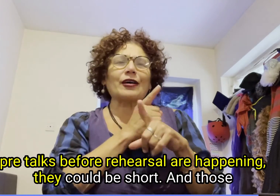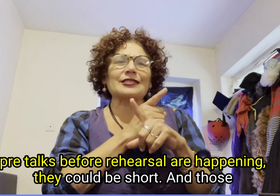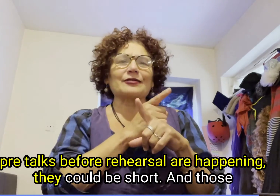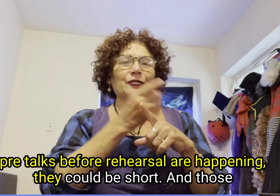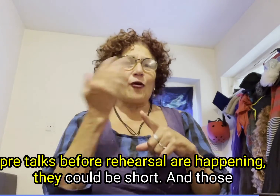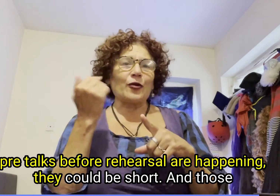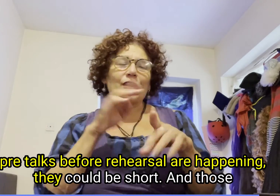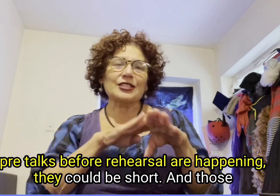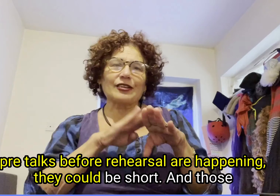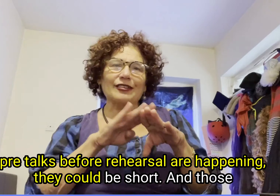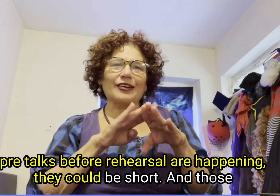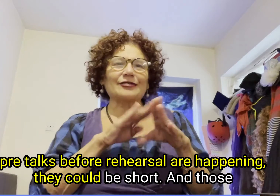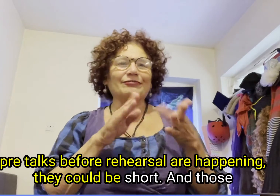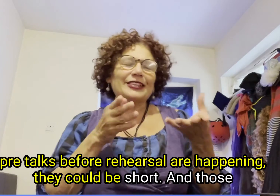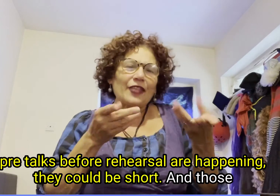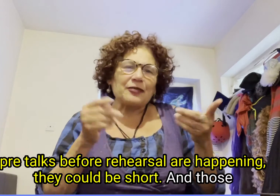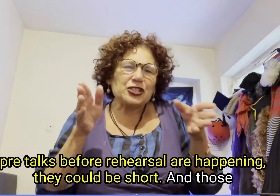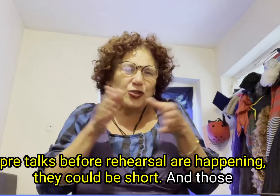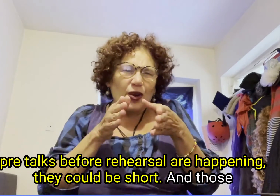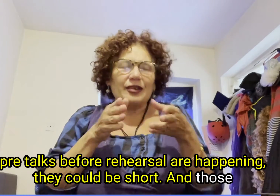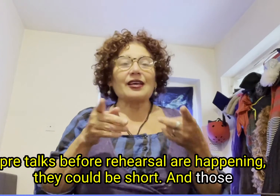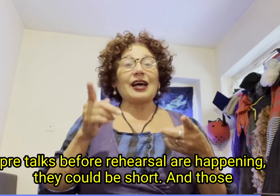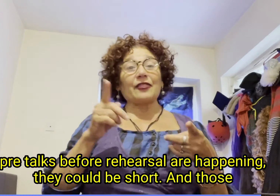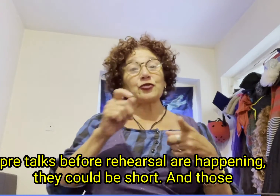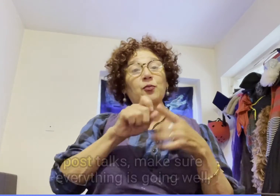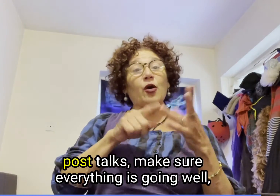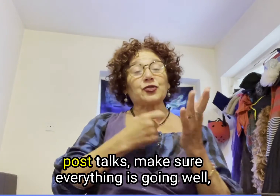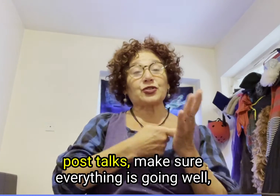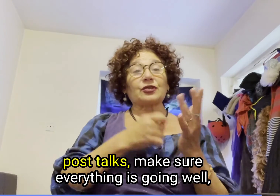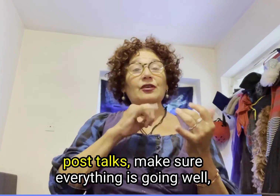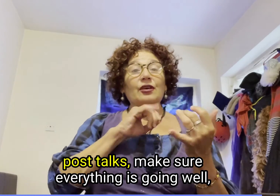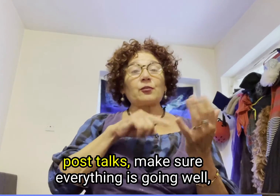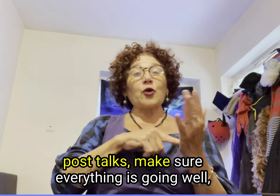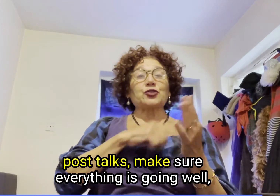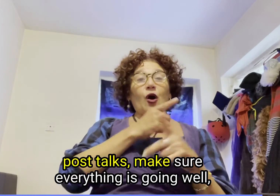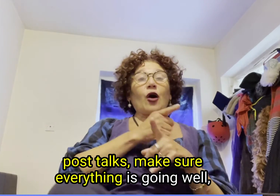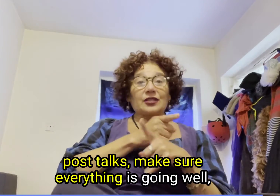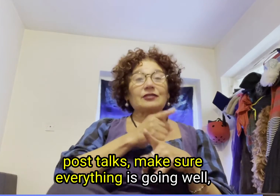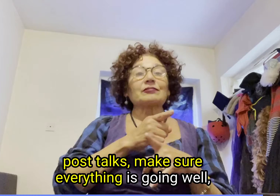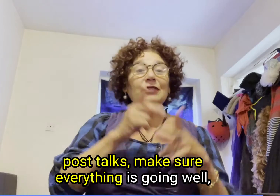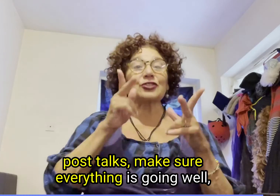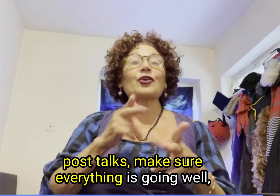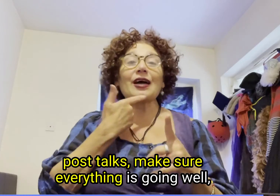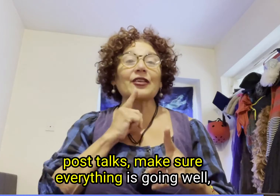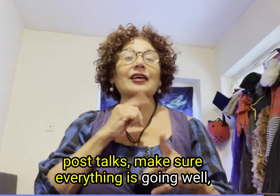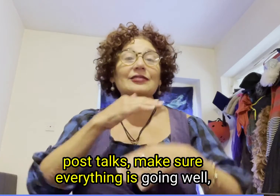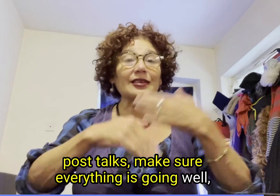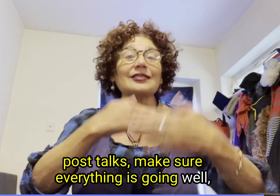talks before rehearsal are, they can be short, and those post talks, make sure everything